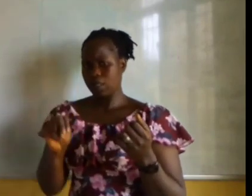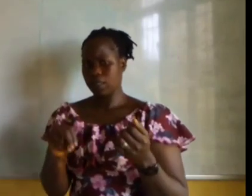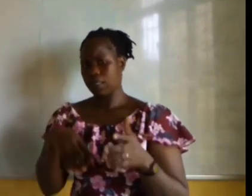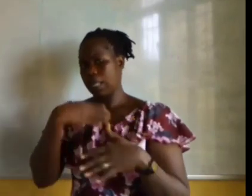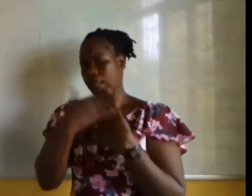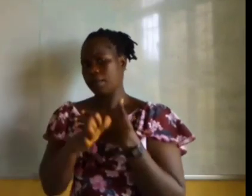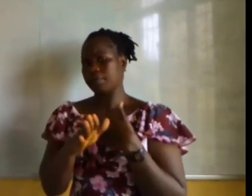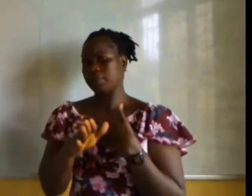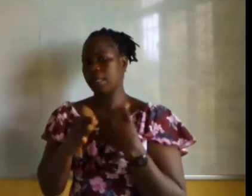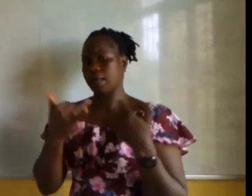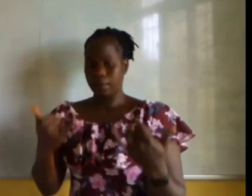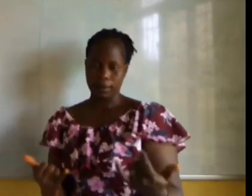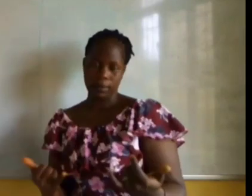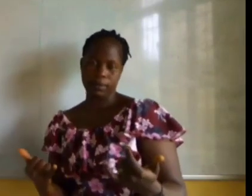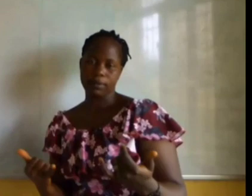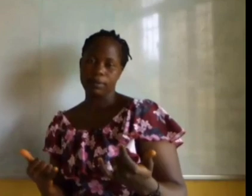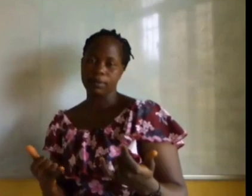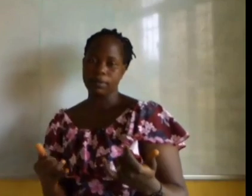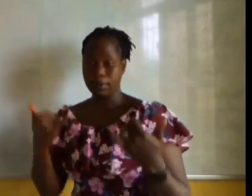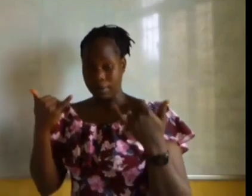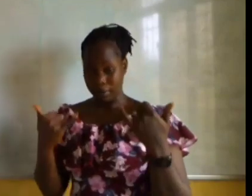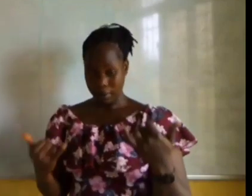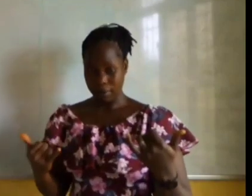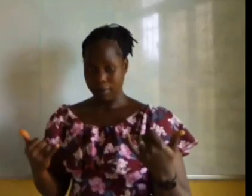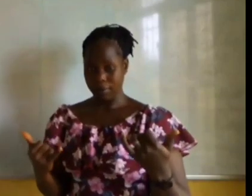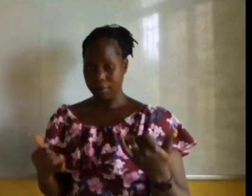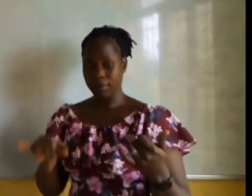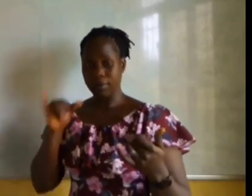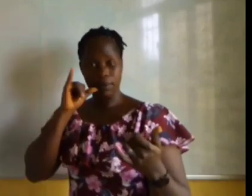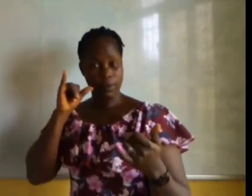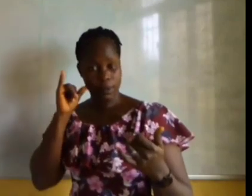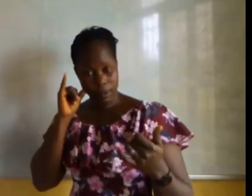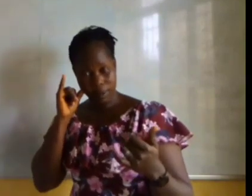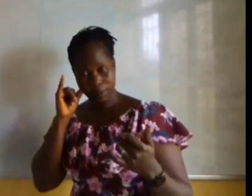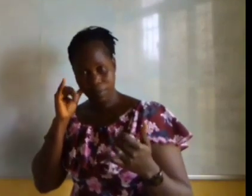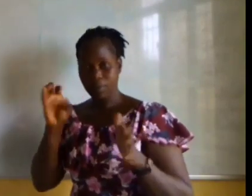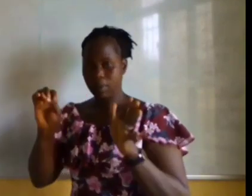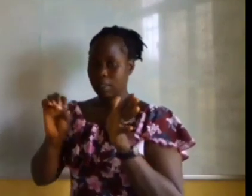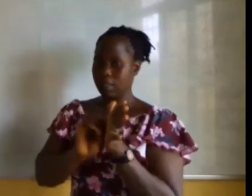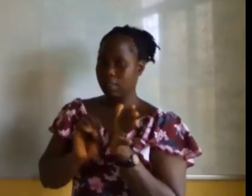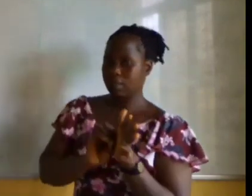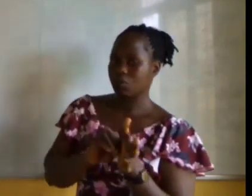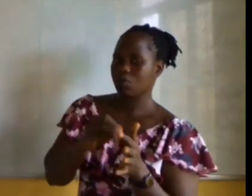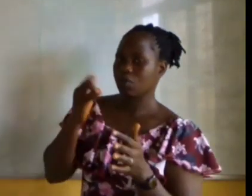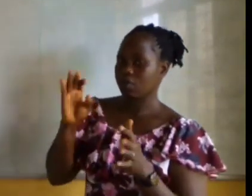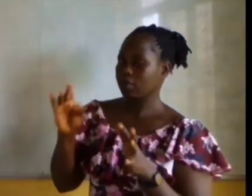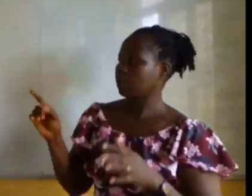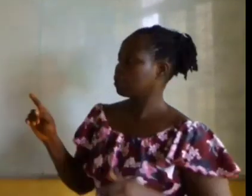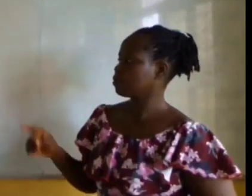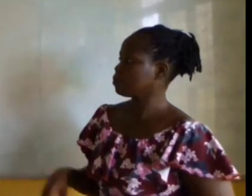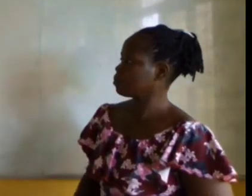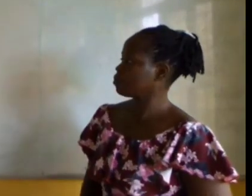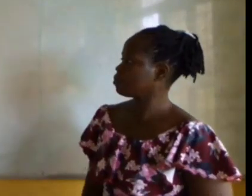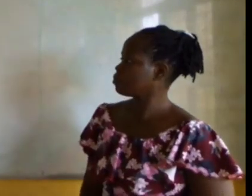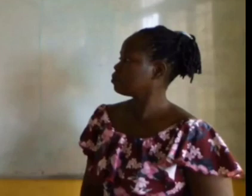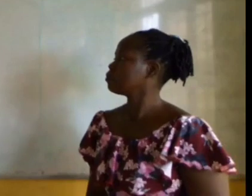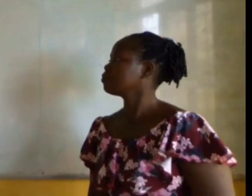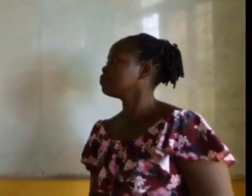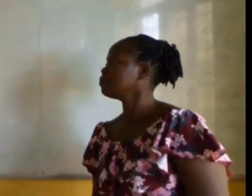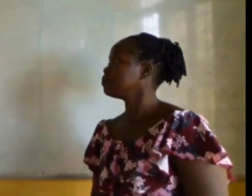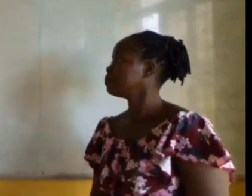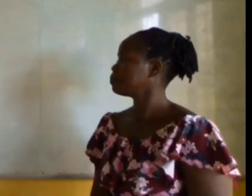afterwards, now, recently, yesterday. Let me give you a sentence as an example. I